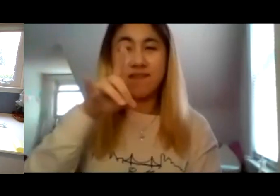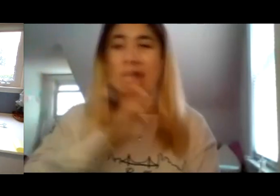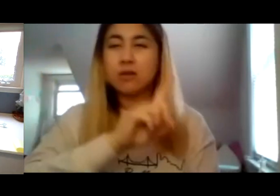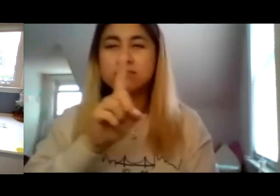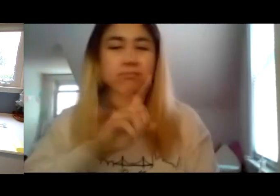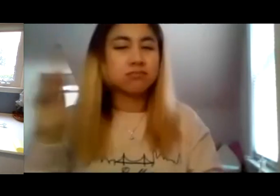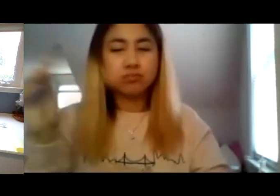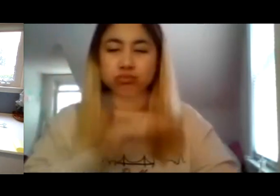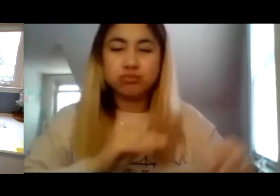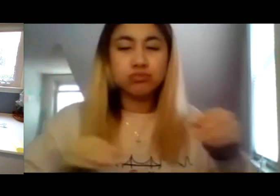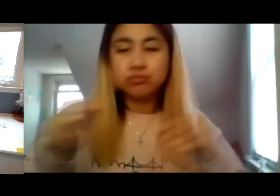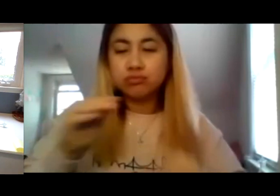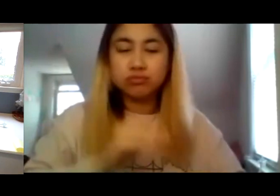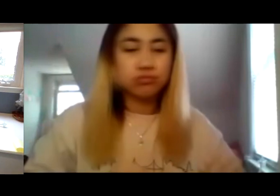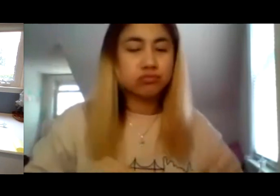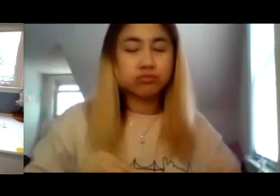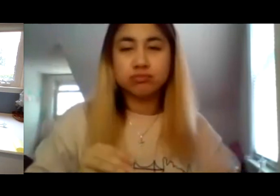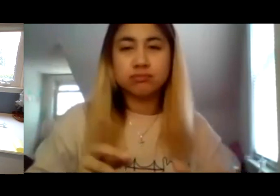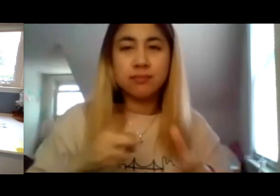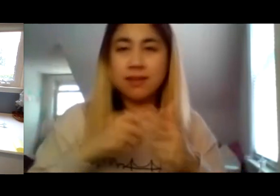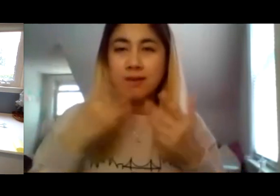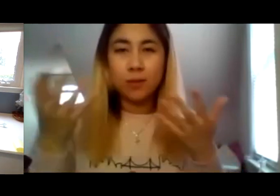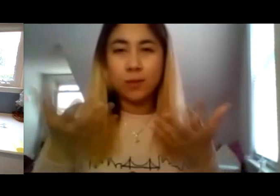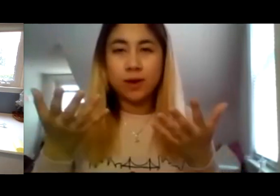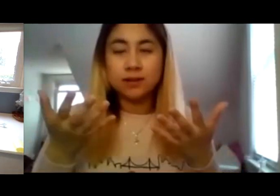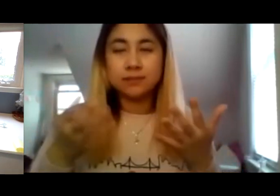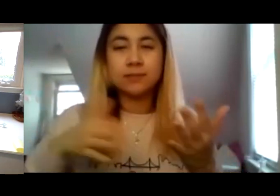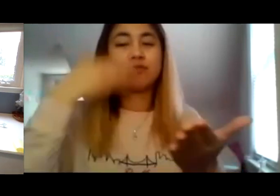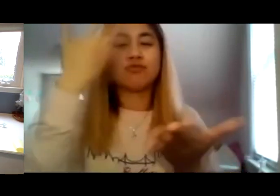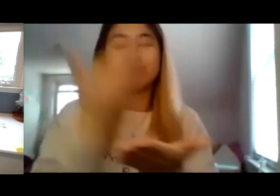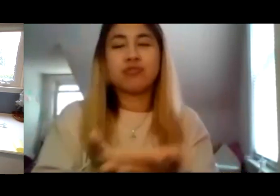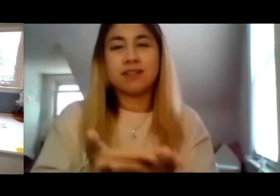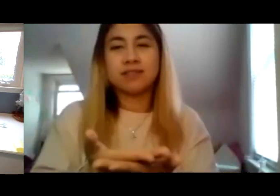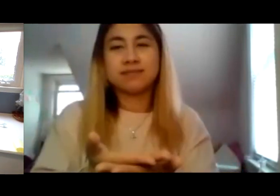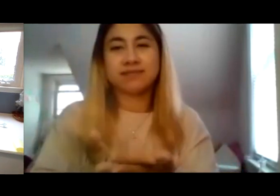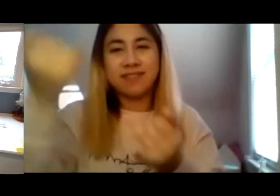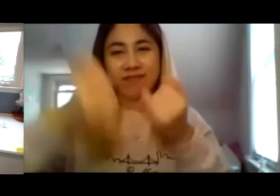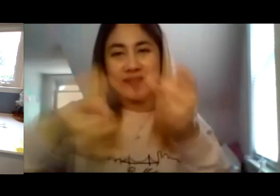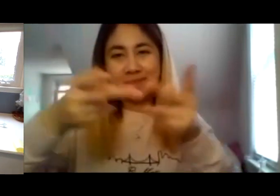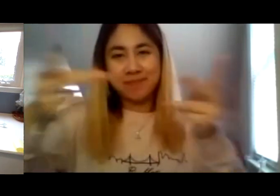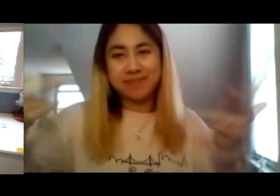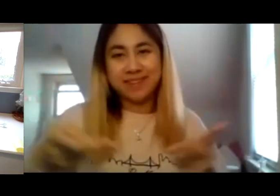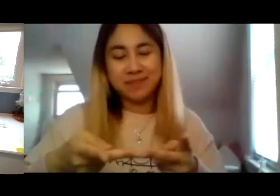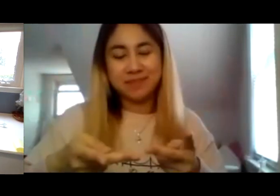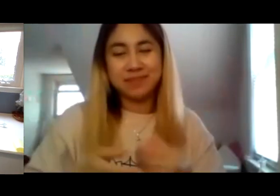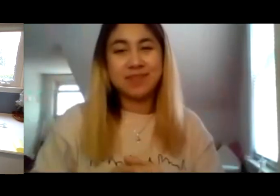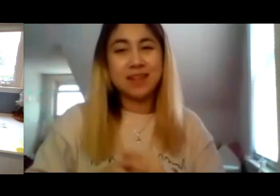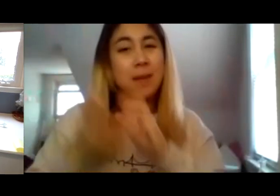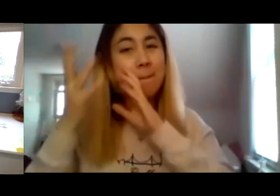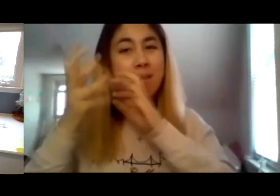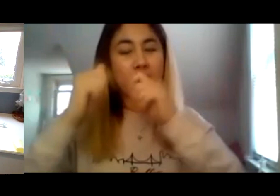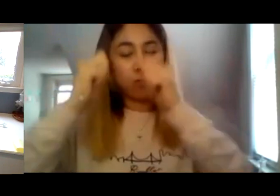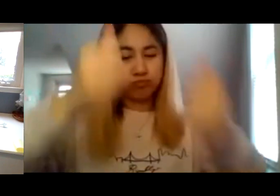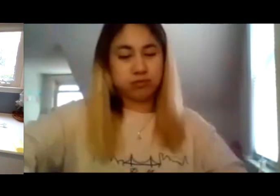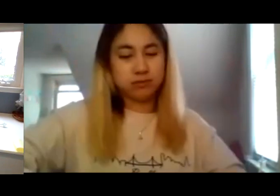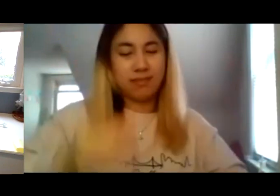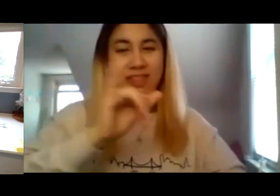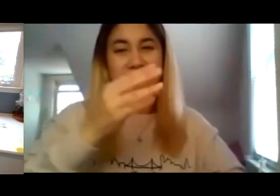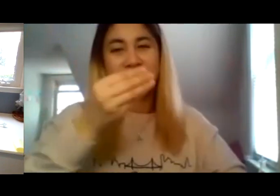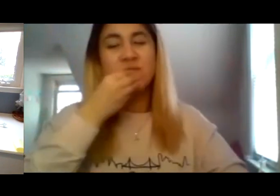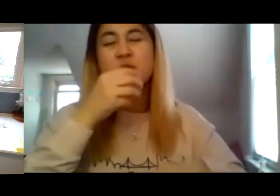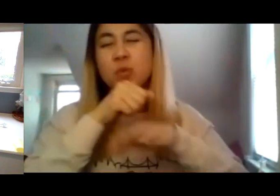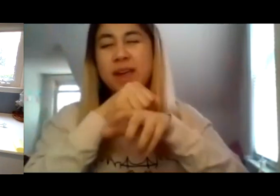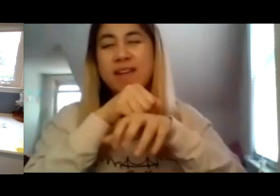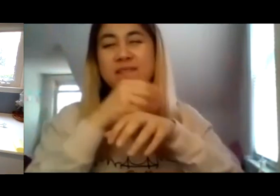move until we get to our final place. We put our foot down. Then we go back, same way we